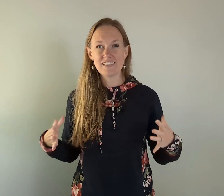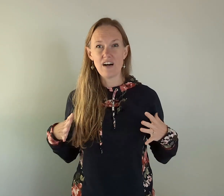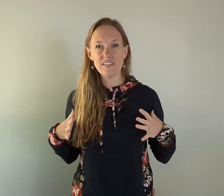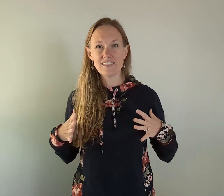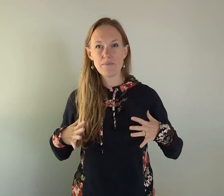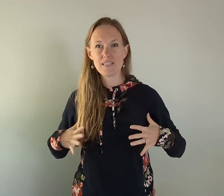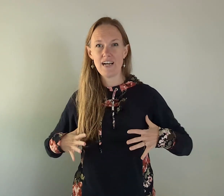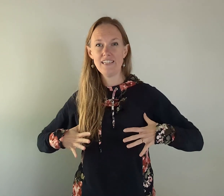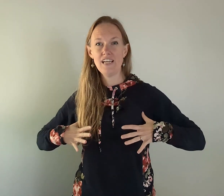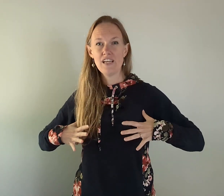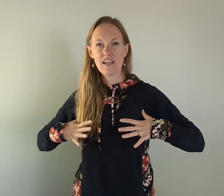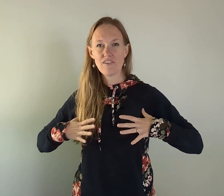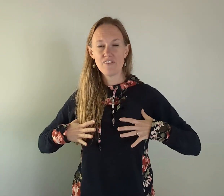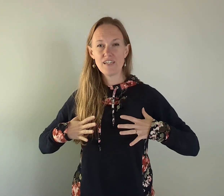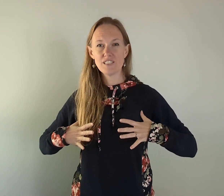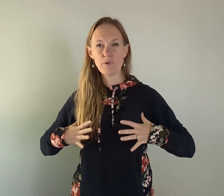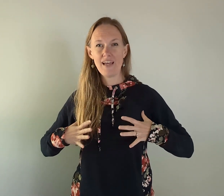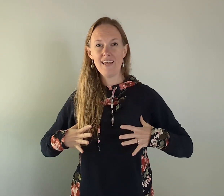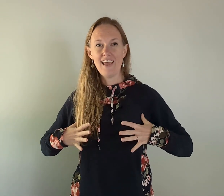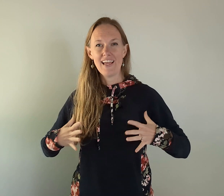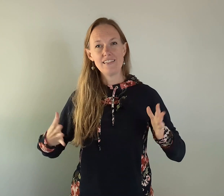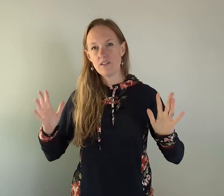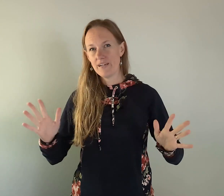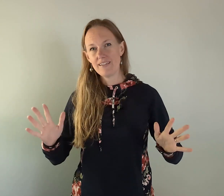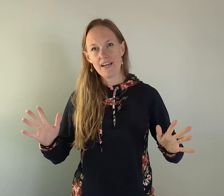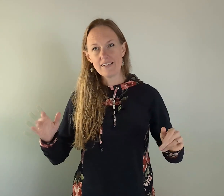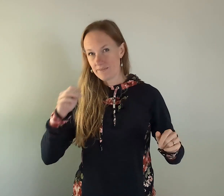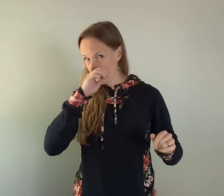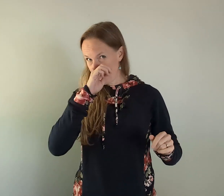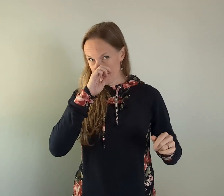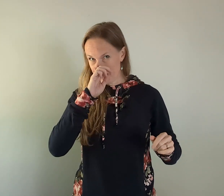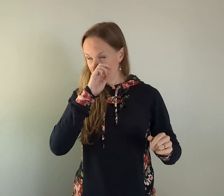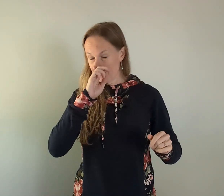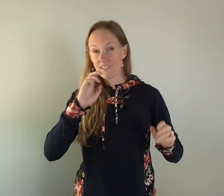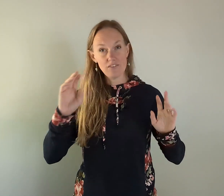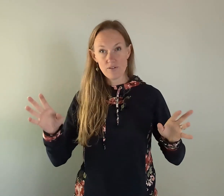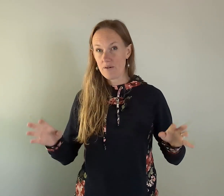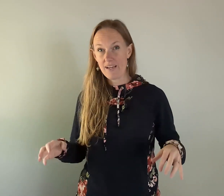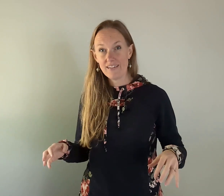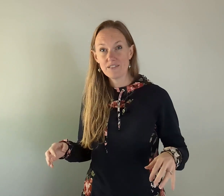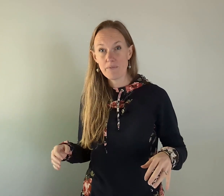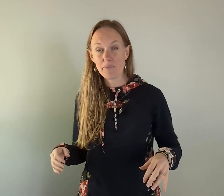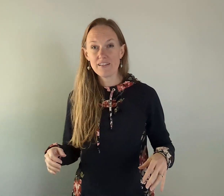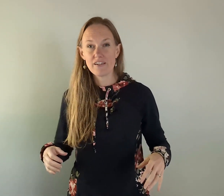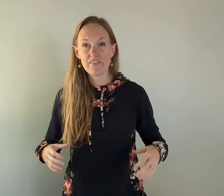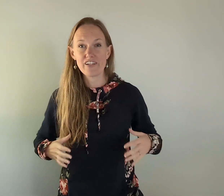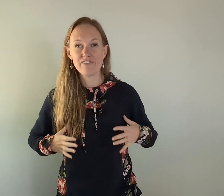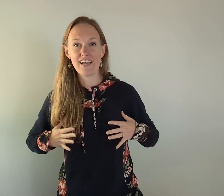is all the same sign. You have your fingers spread. And you know what? I'm going to give you a great way to remember it that you're never going to forget